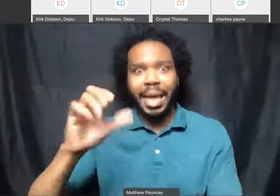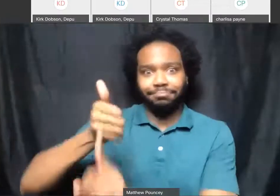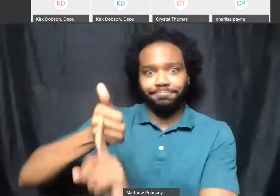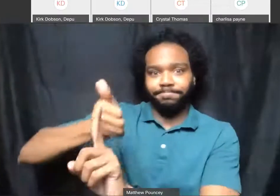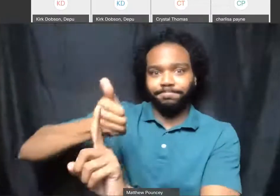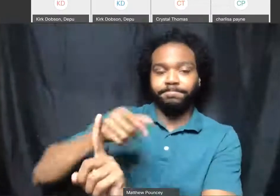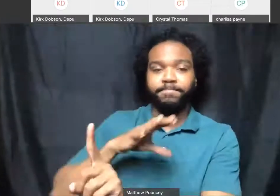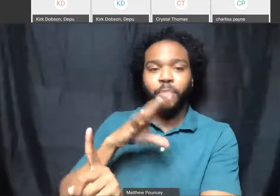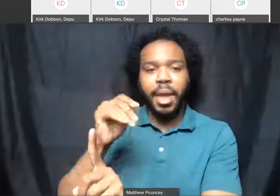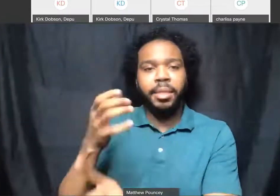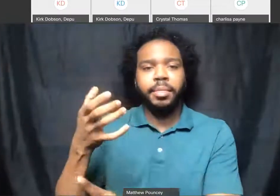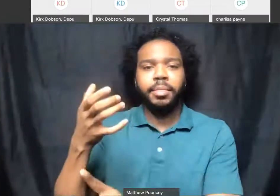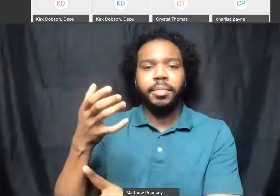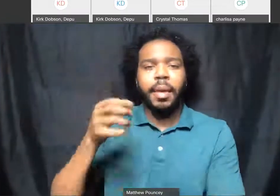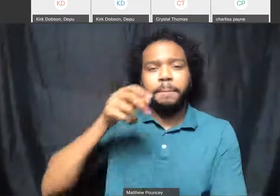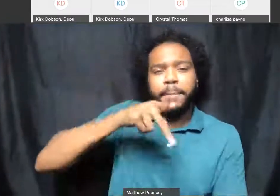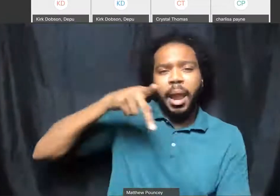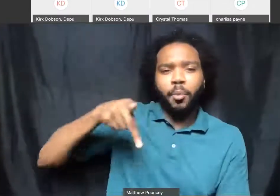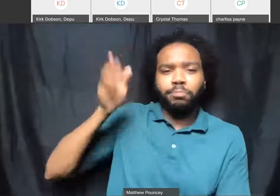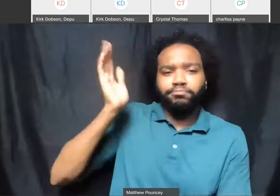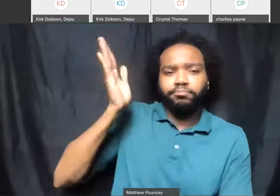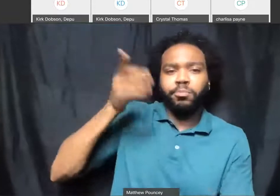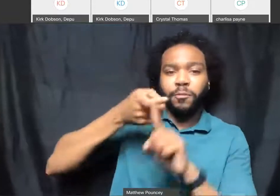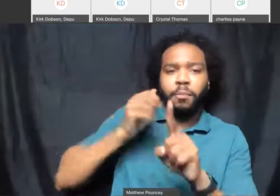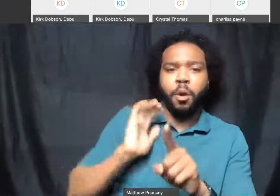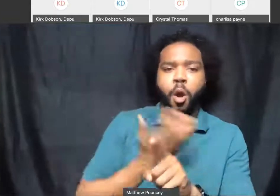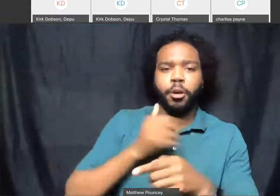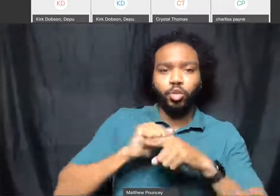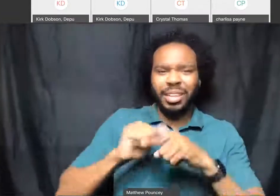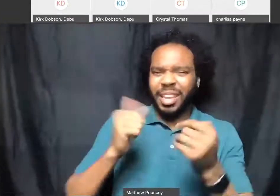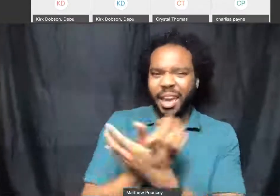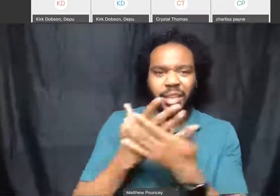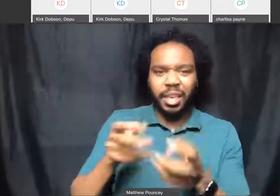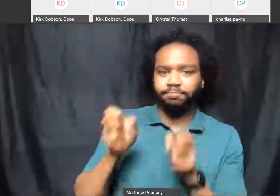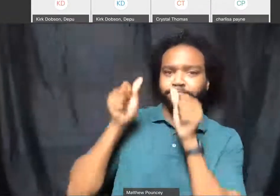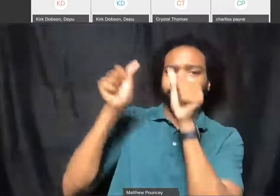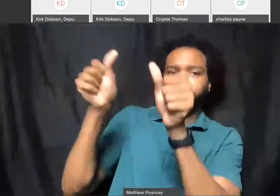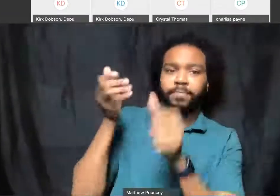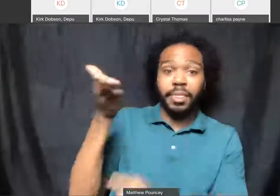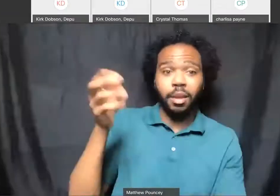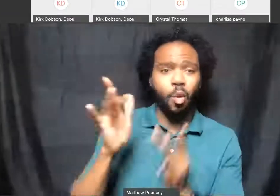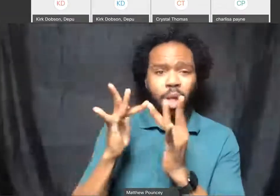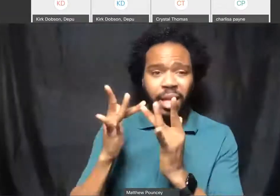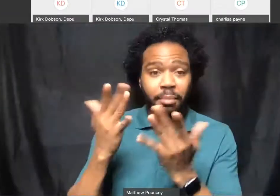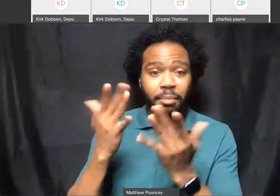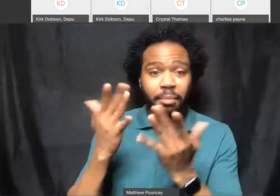the PowerPoint from the training all are on our website. We may want to remind our own staff of